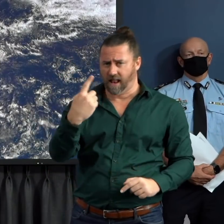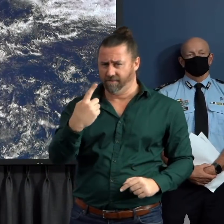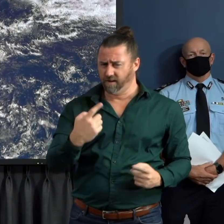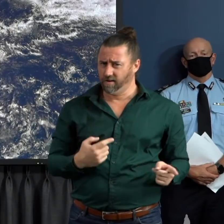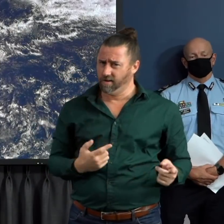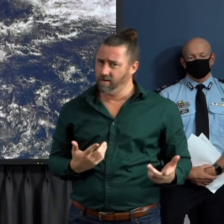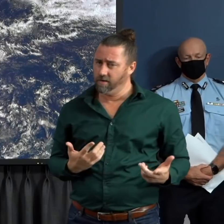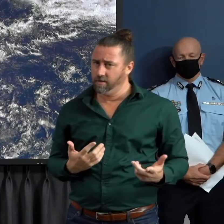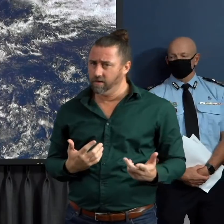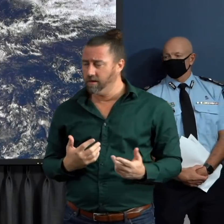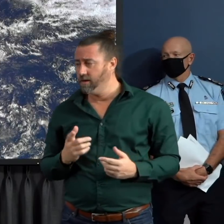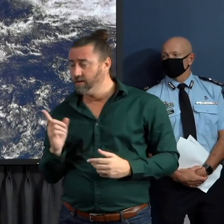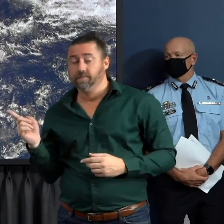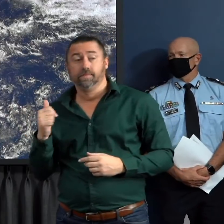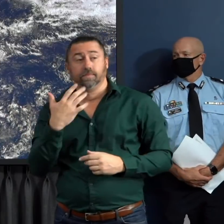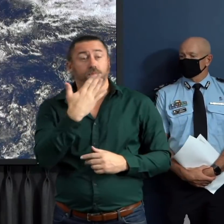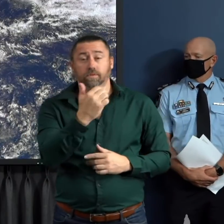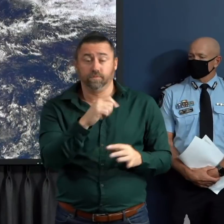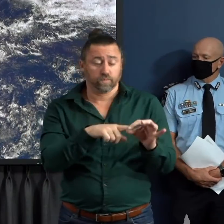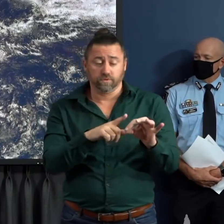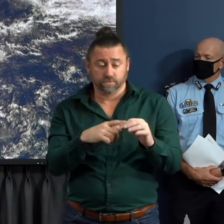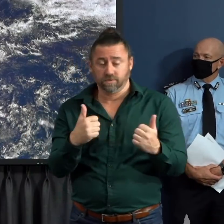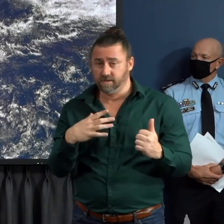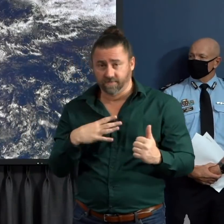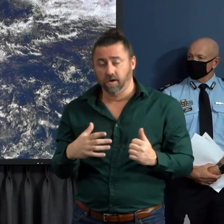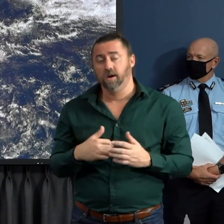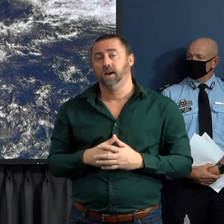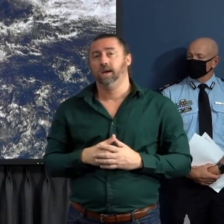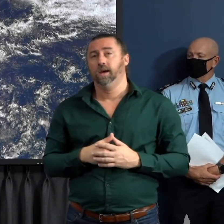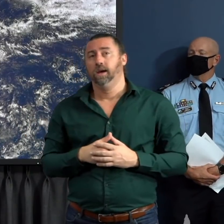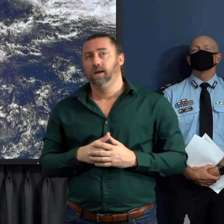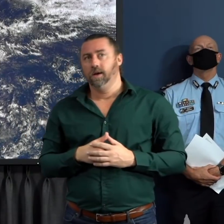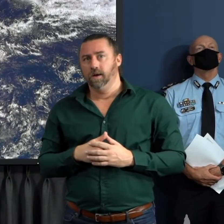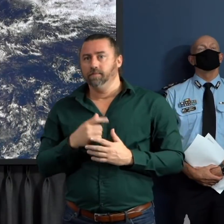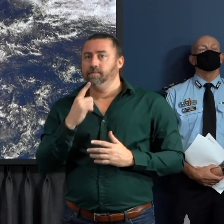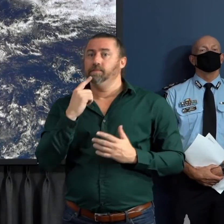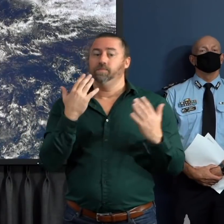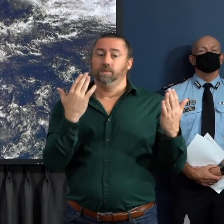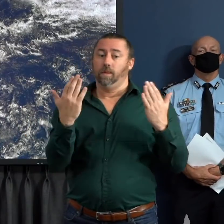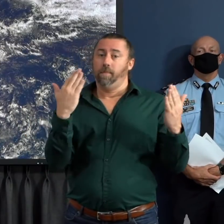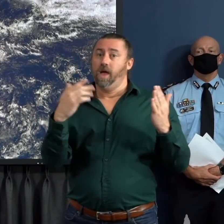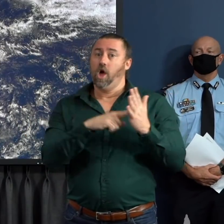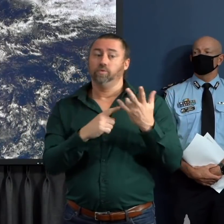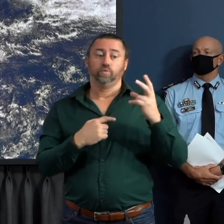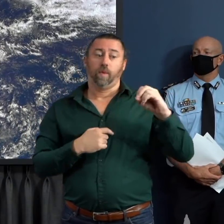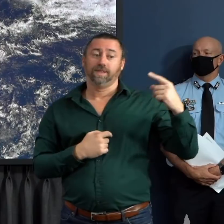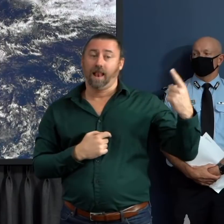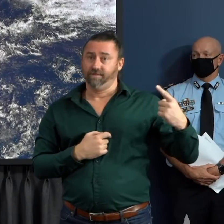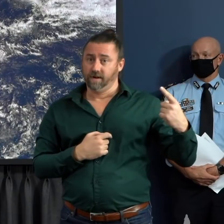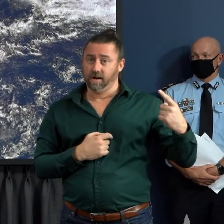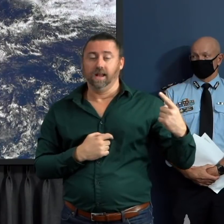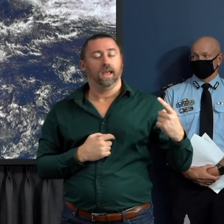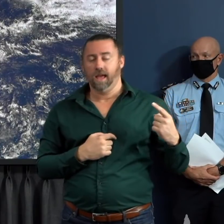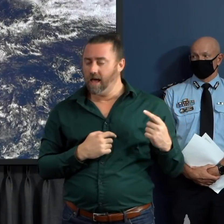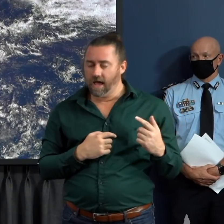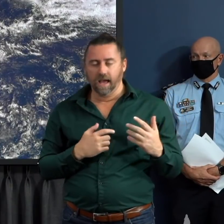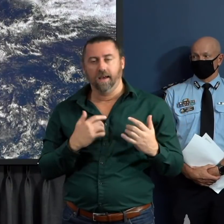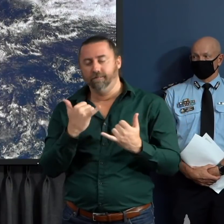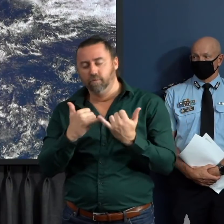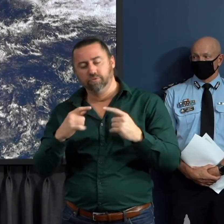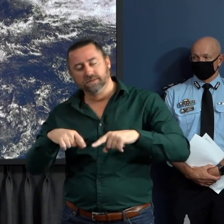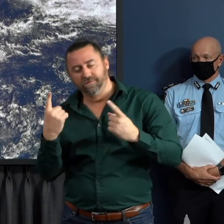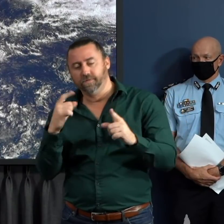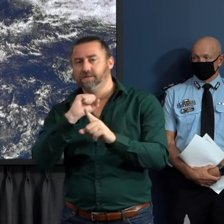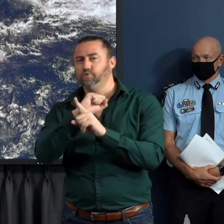Yes, certainly, and thank you for the question. And what I would say in the context of 2011 is it was a different context. So for